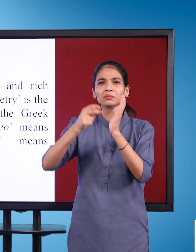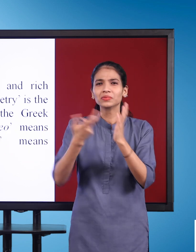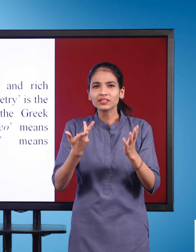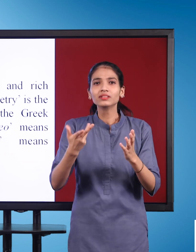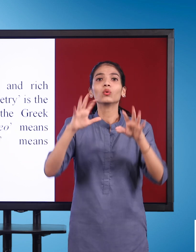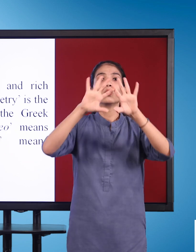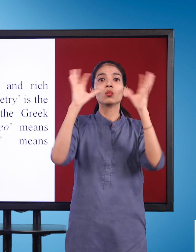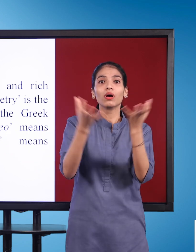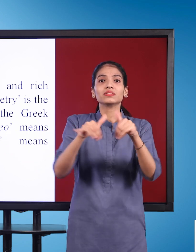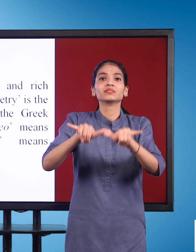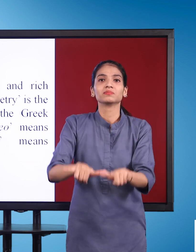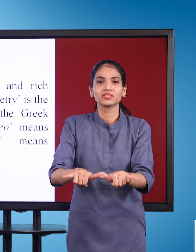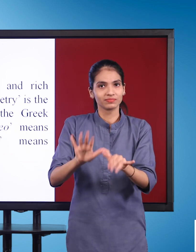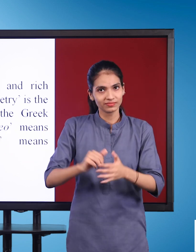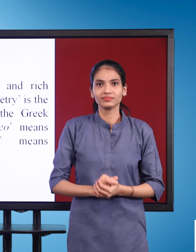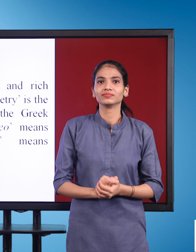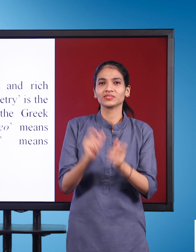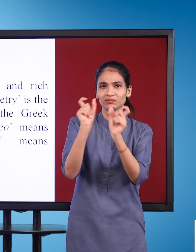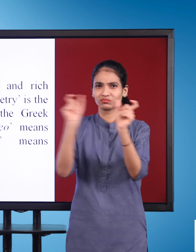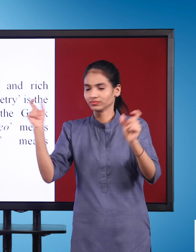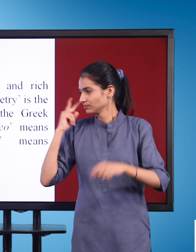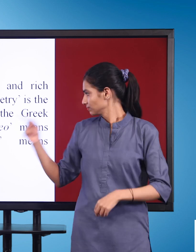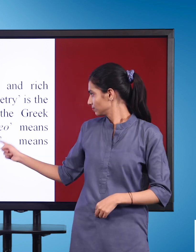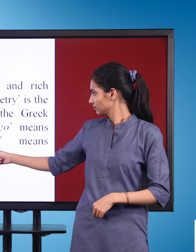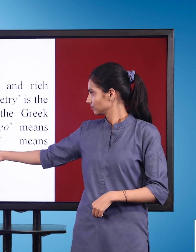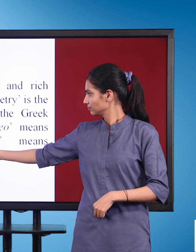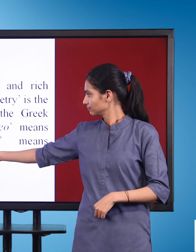Geo means earth and metron means measurement.